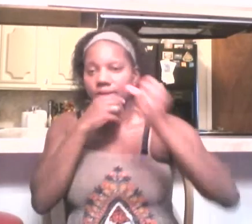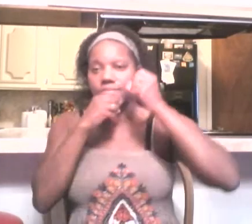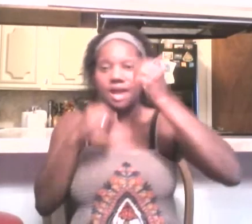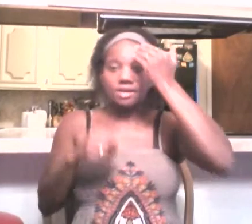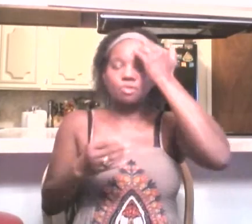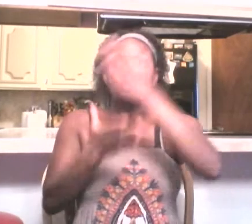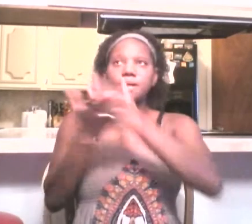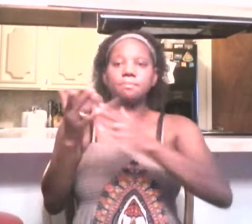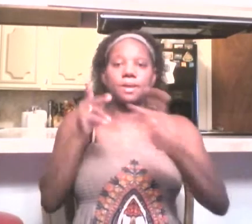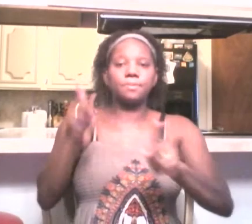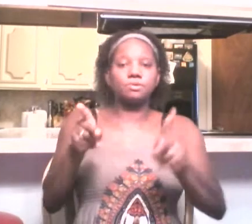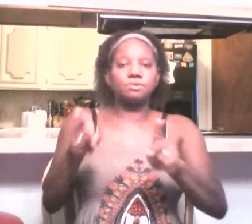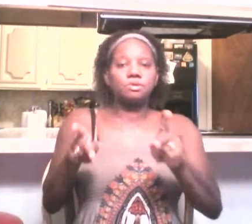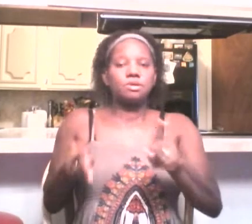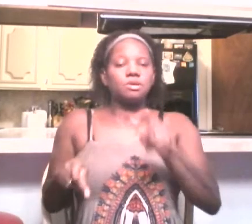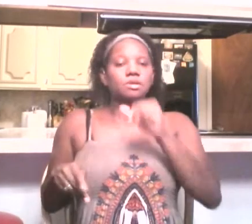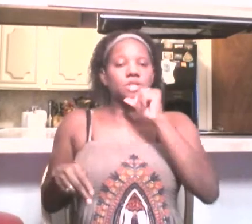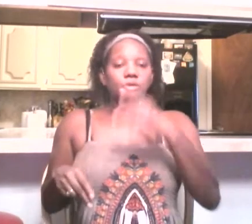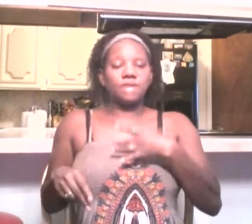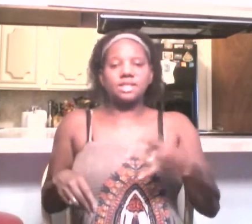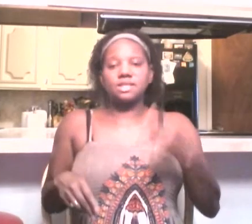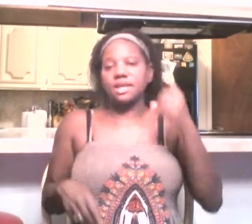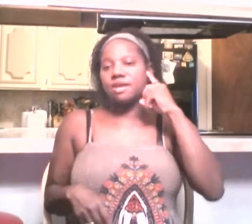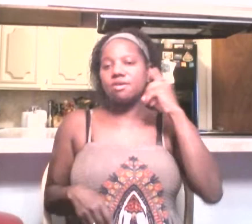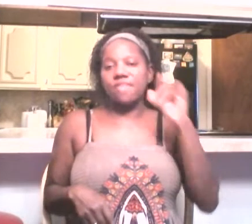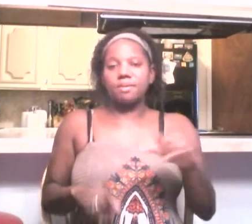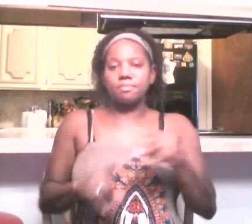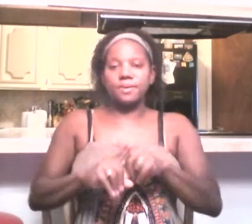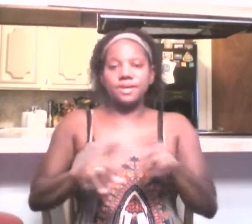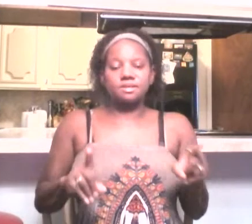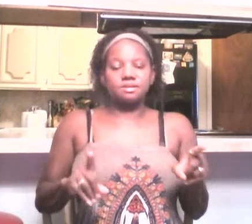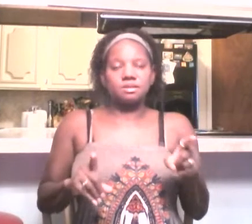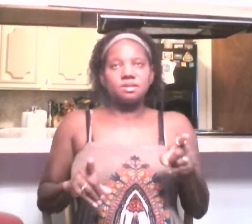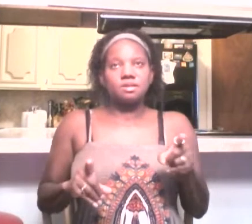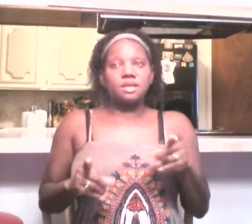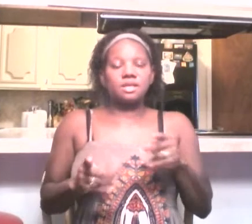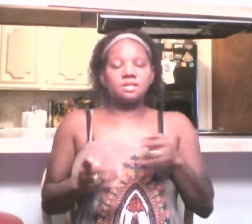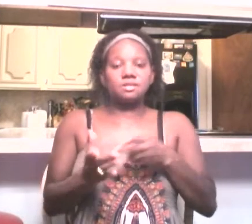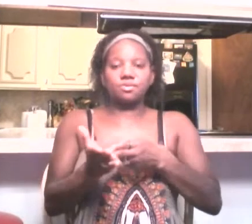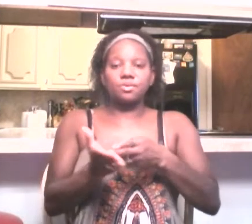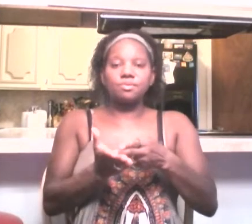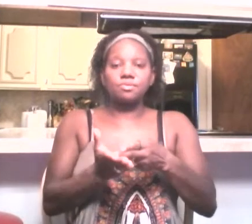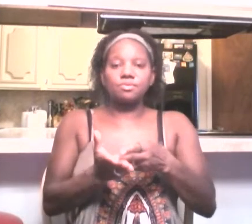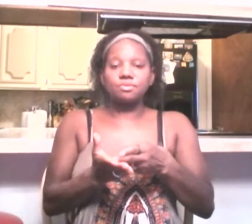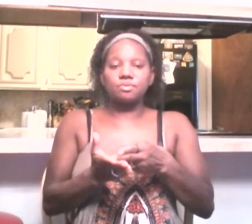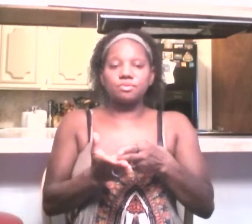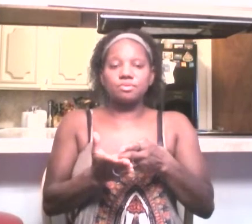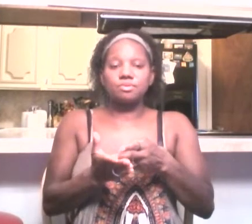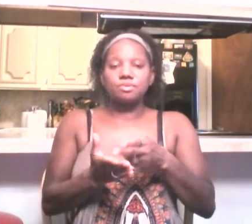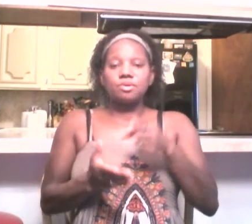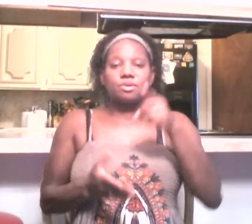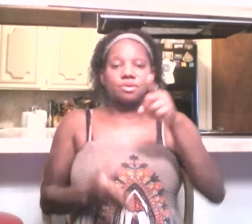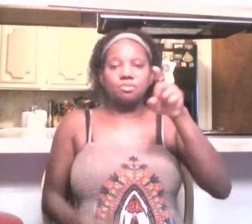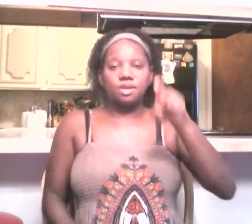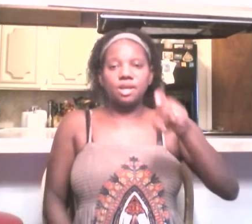And I know some people don't like to hear that, but it's the truth. You